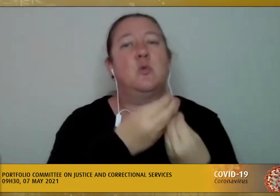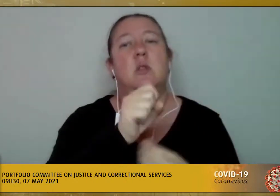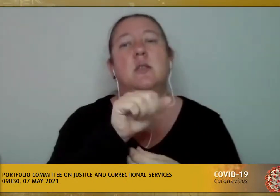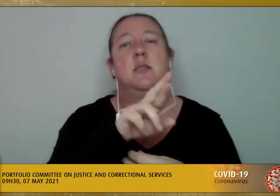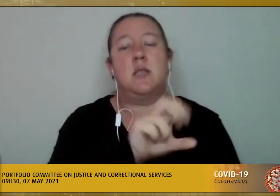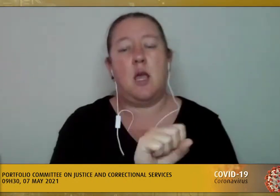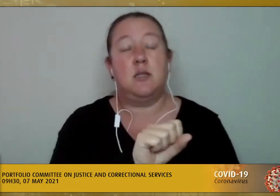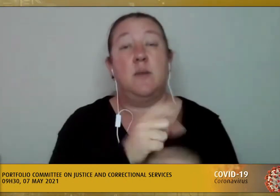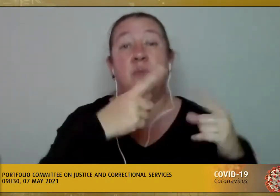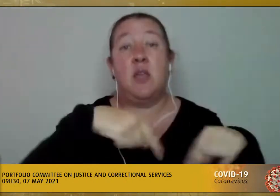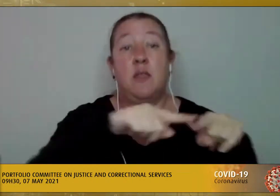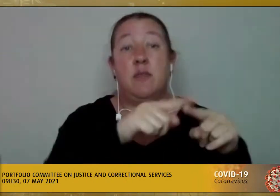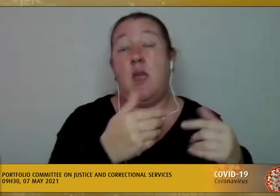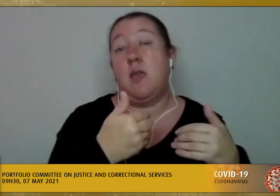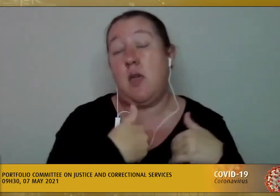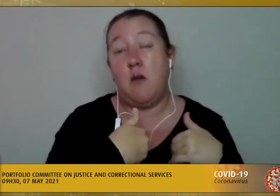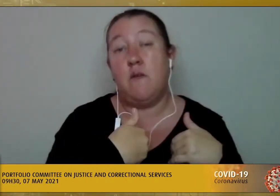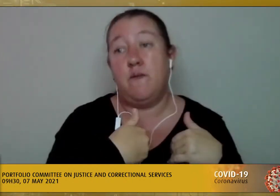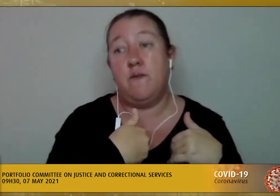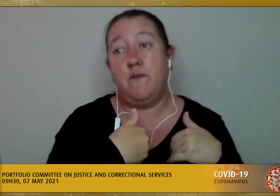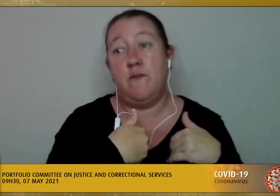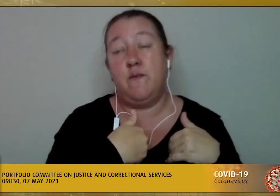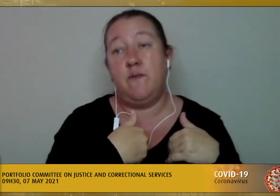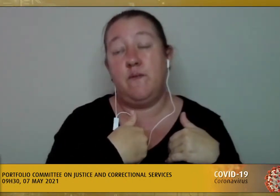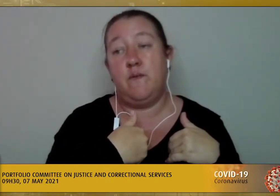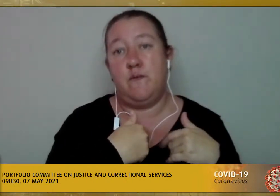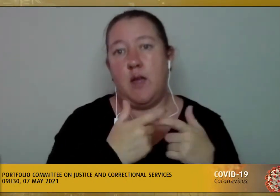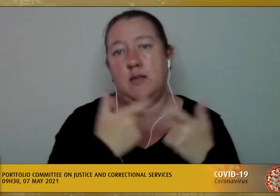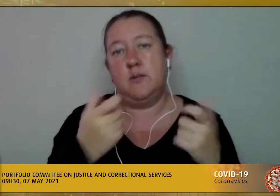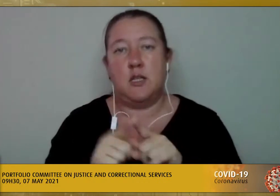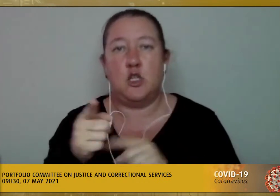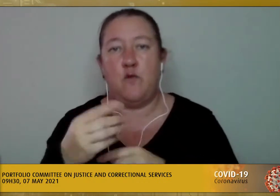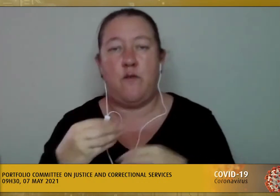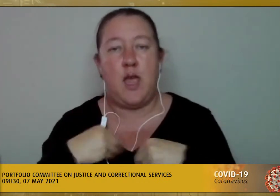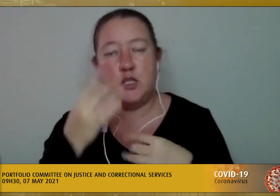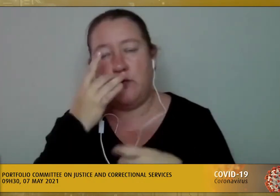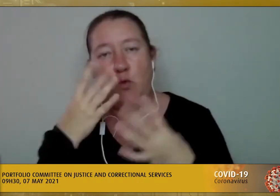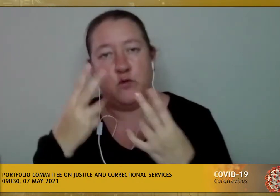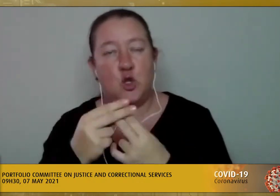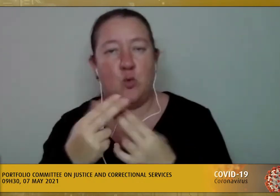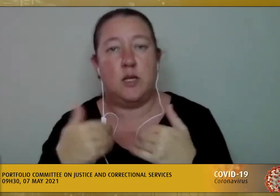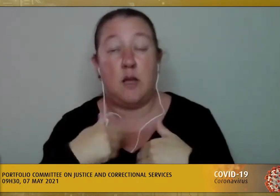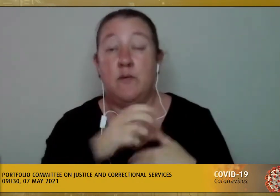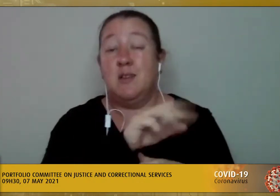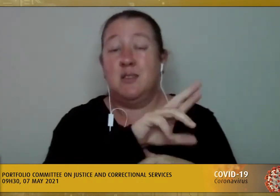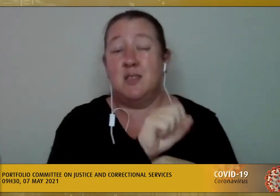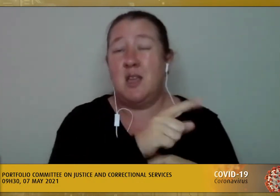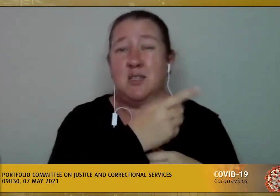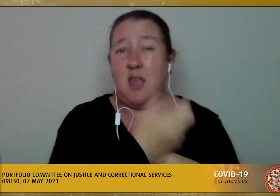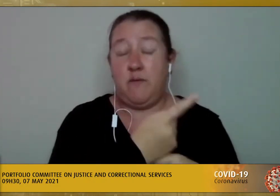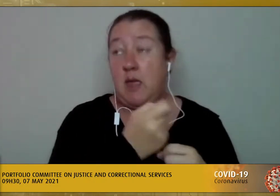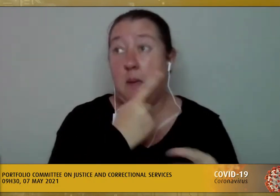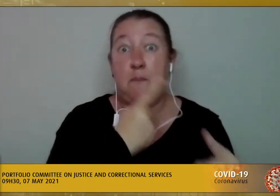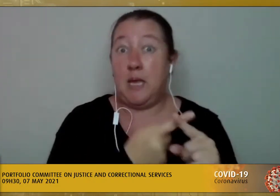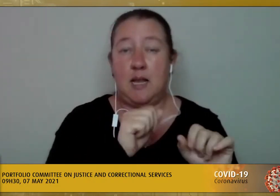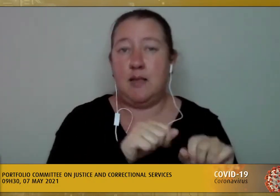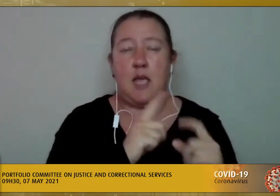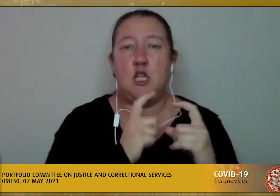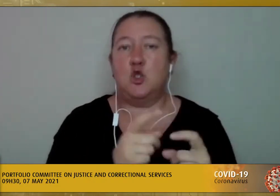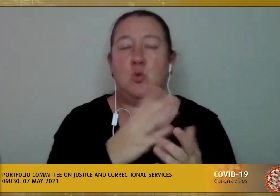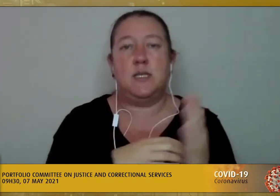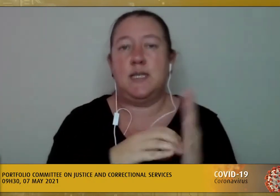they've got as much as um you've got asset fourth unit sources got they can immediately issue a section